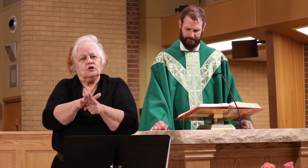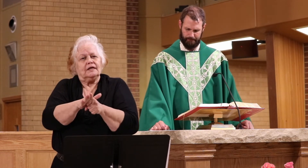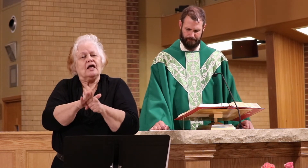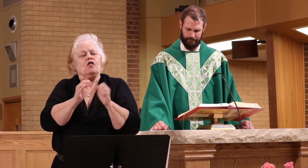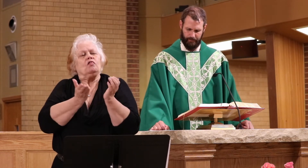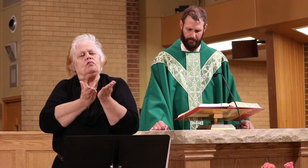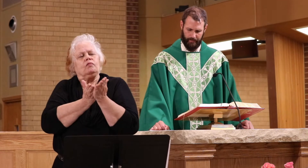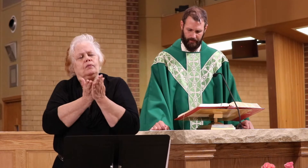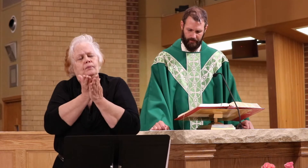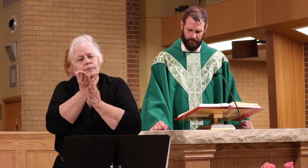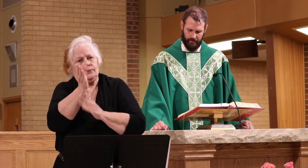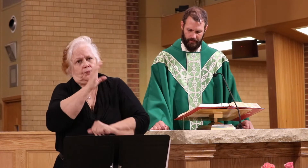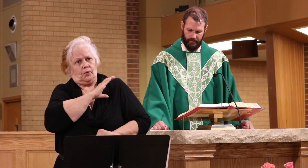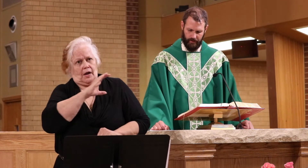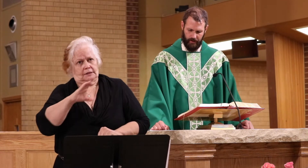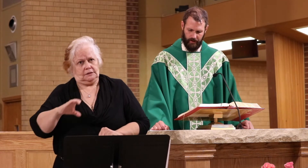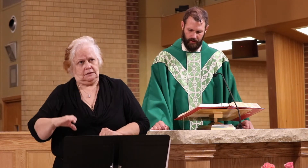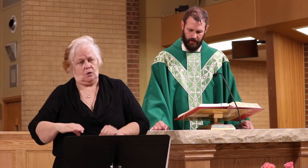Christ.